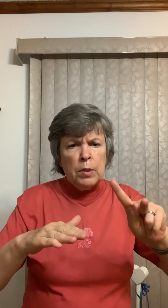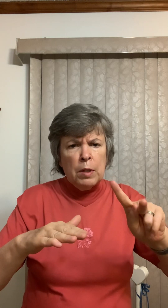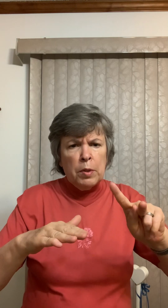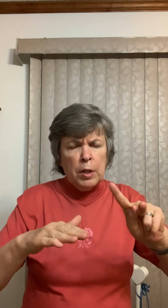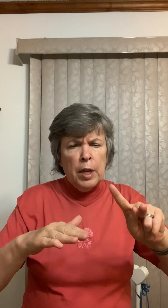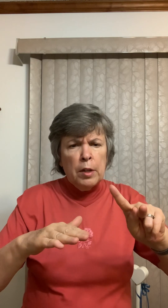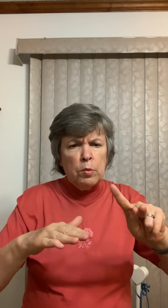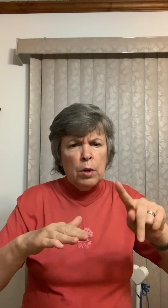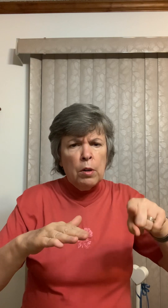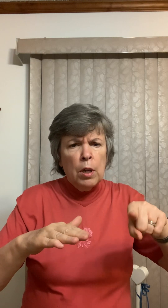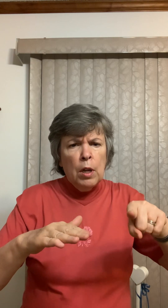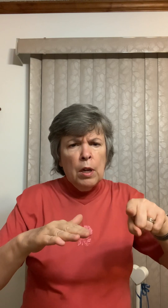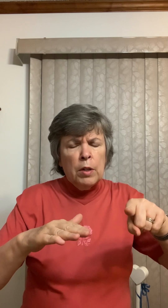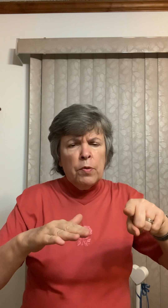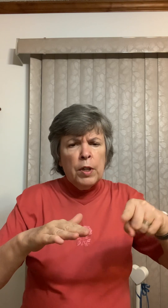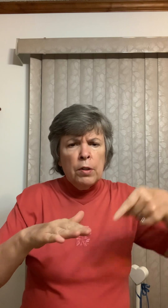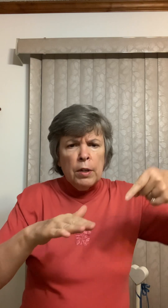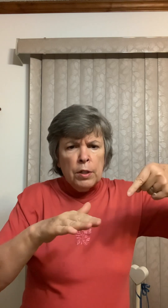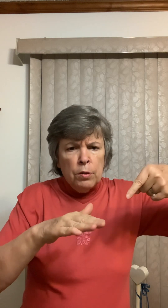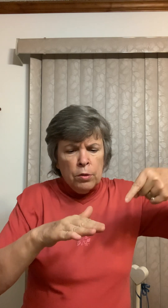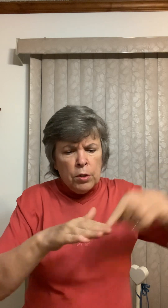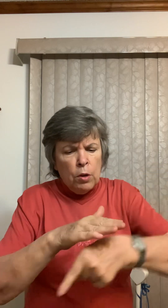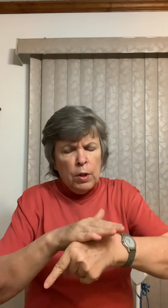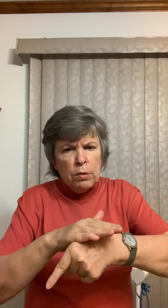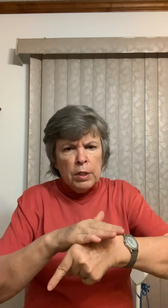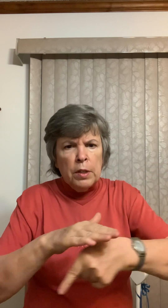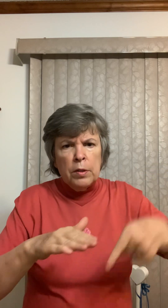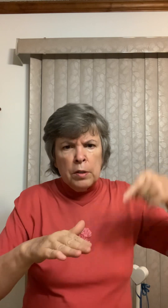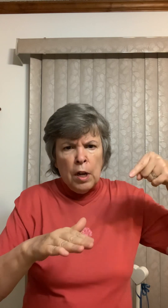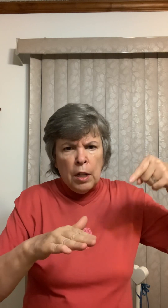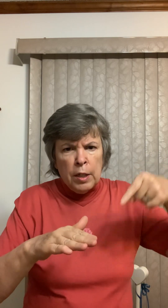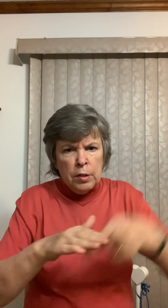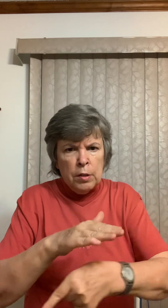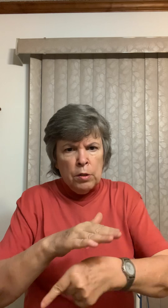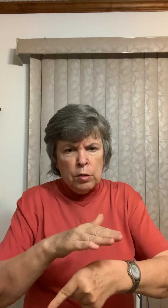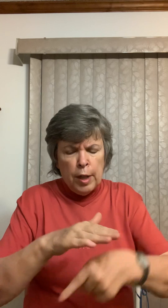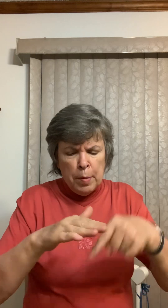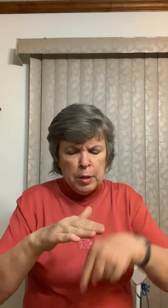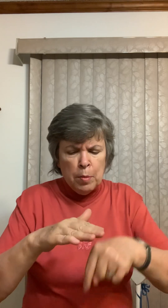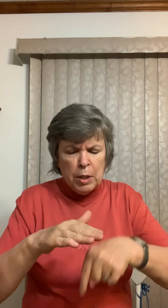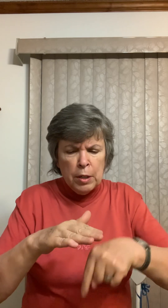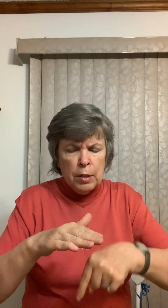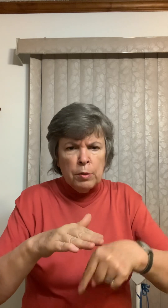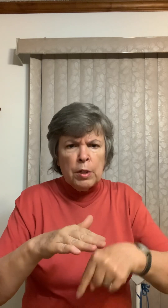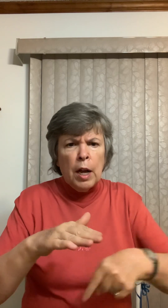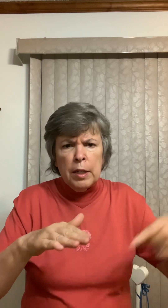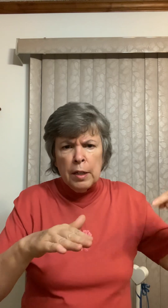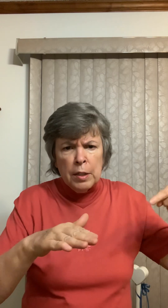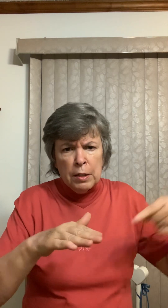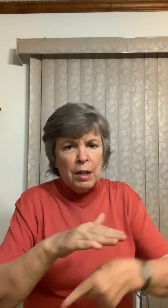it with a K as well, a finger, and you go underneath. It's kind of like you're stabbing somebody that was hiding down there. I don't